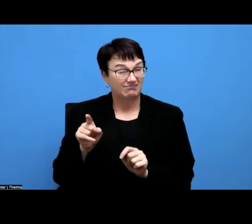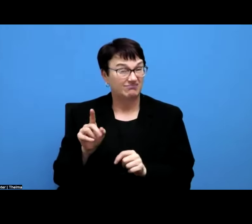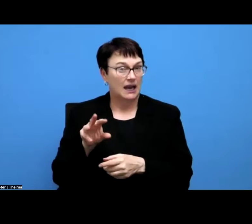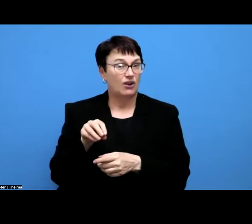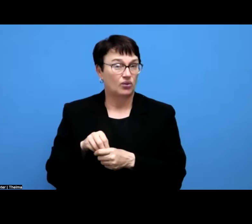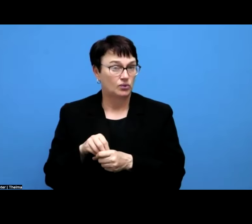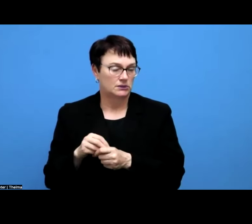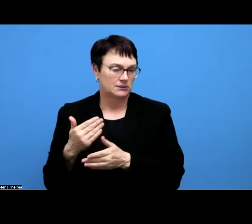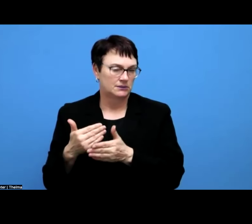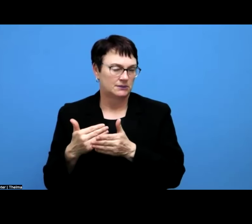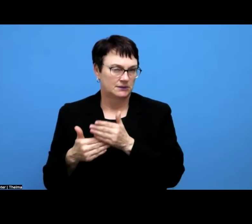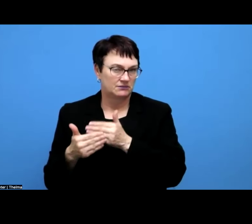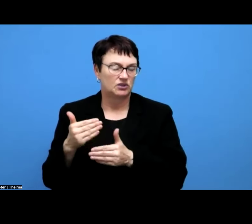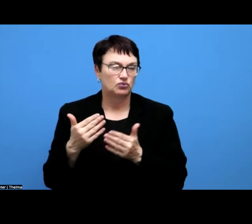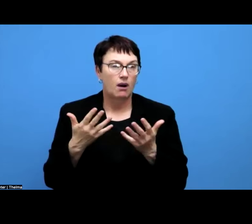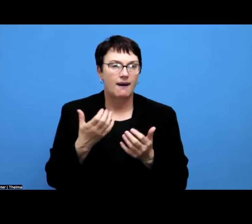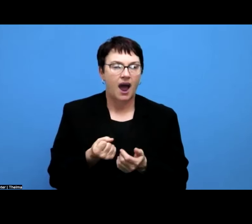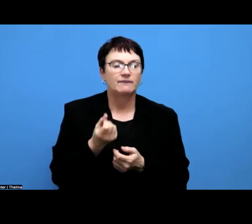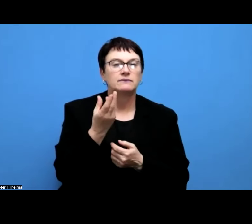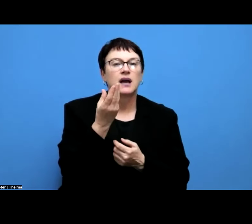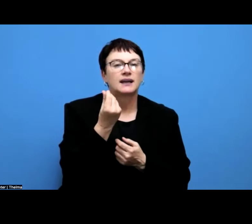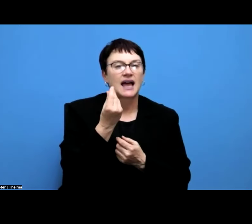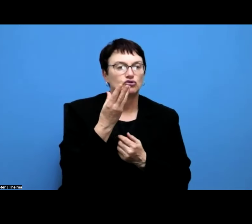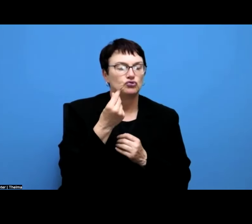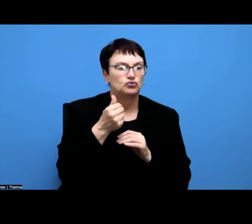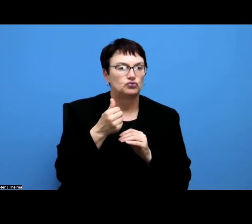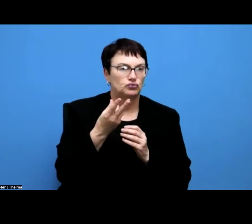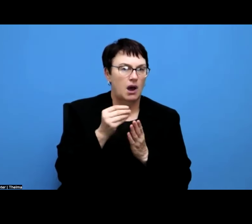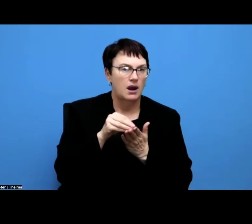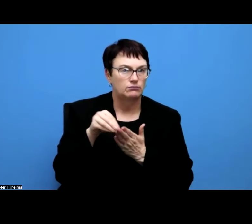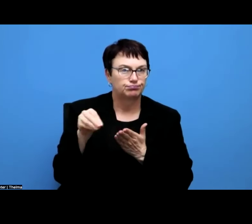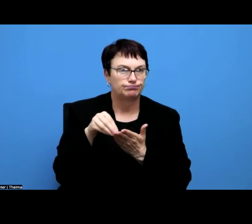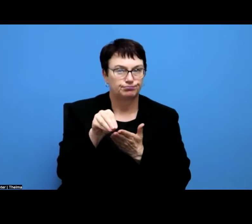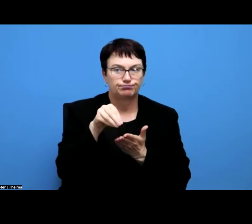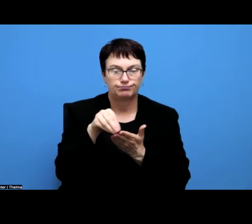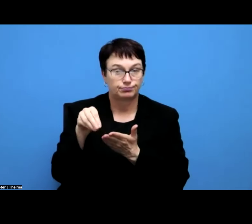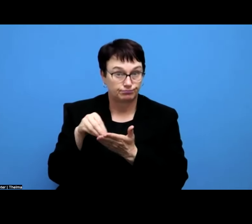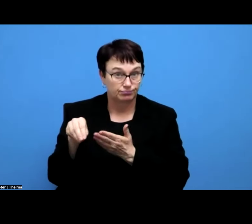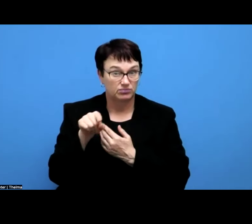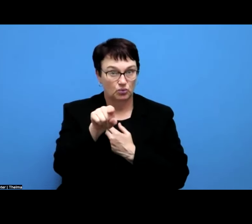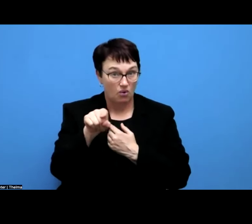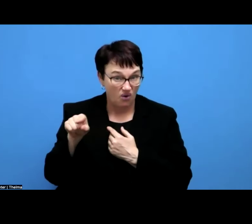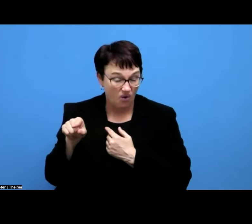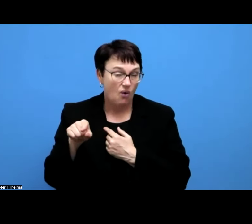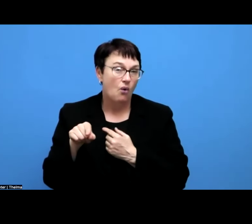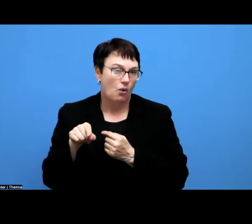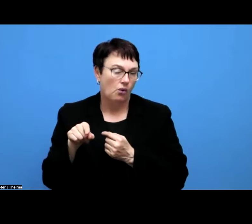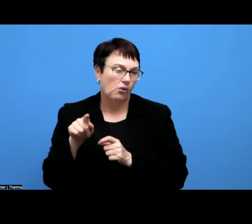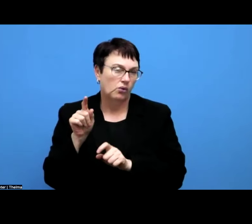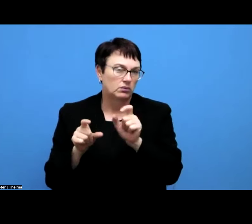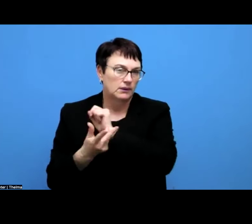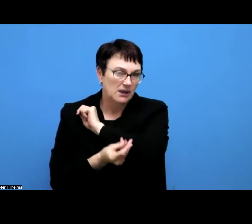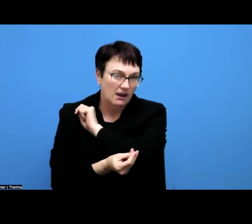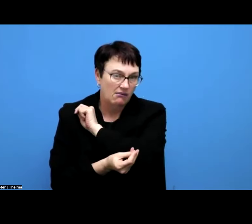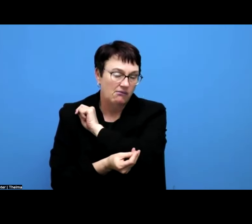transfer for persons with disability program. Households validated in the National Social Registry as